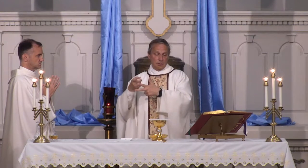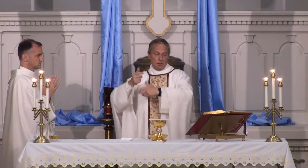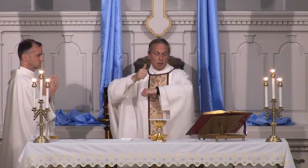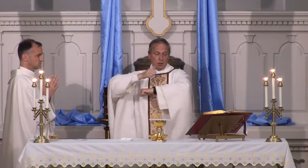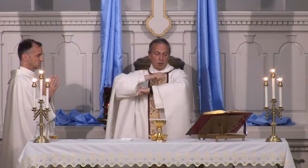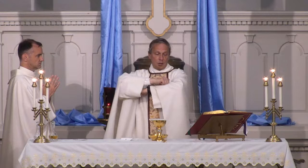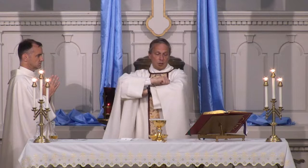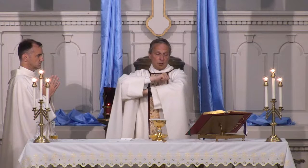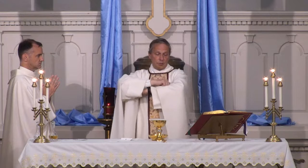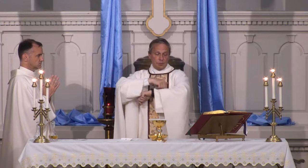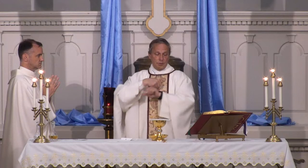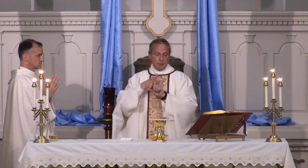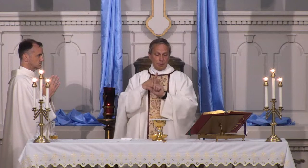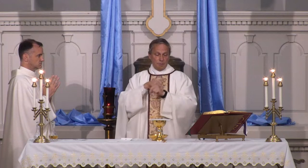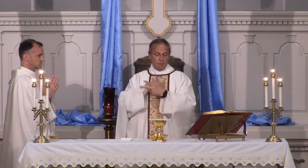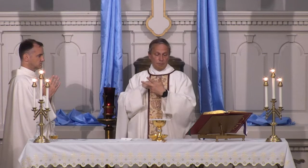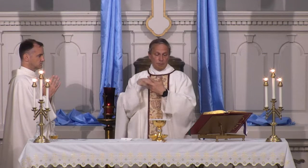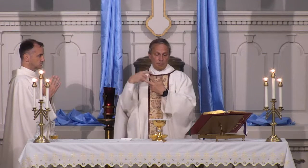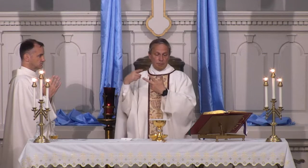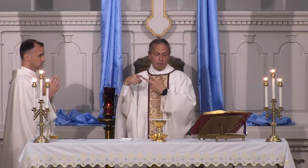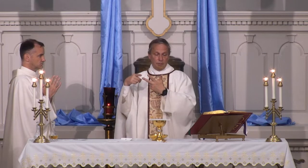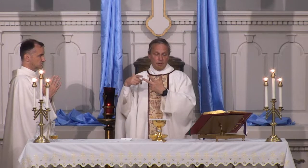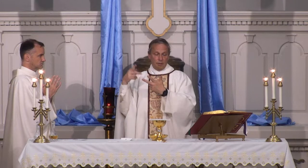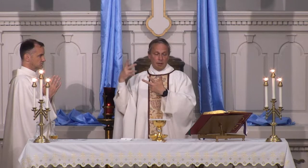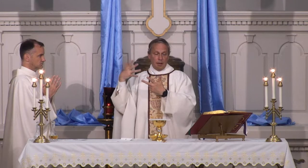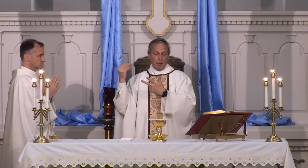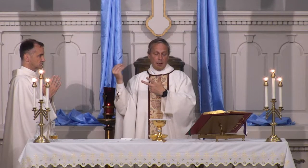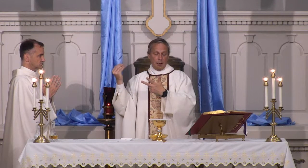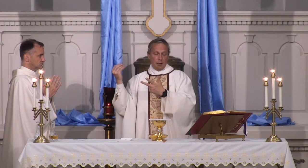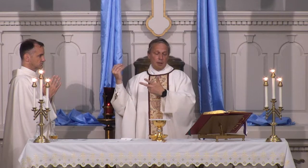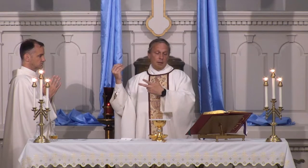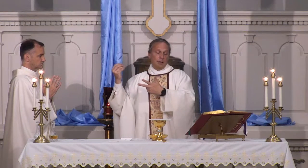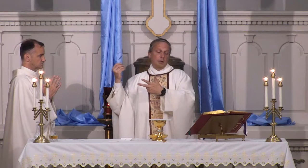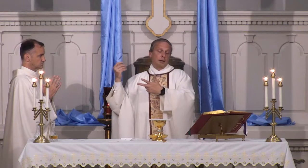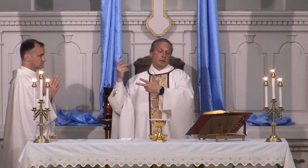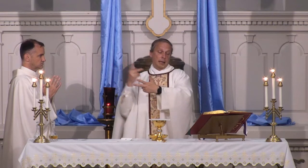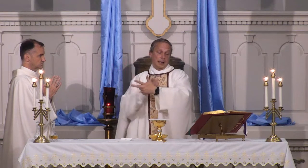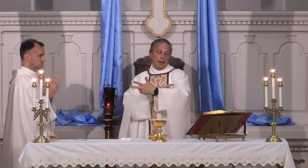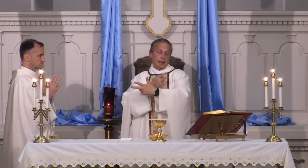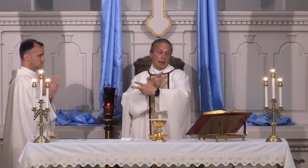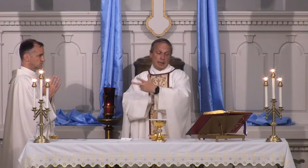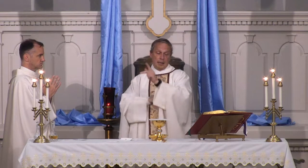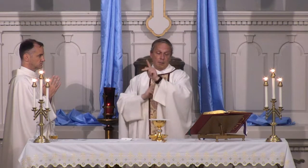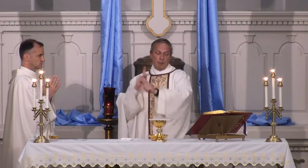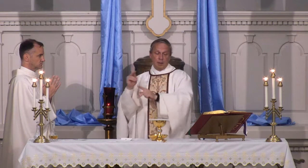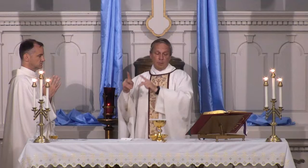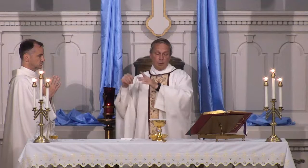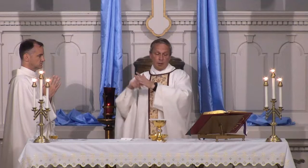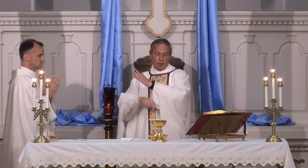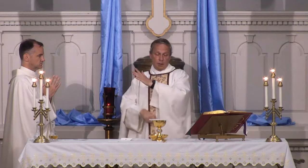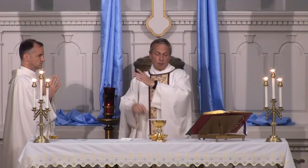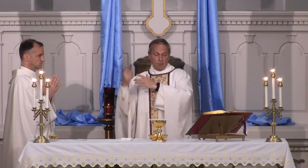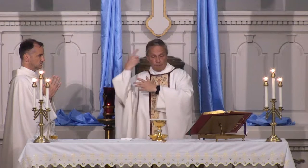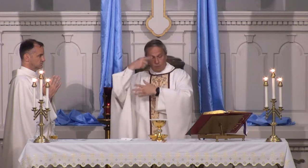himself the priest, the altar, and the lamb of